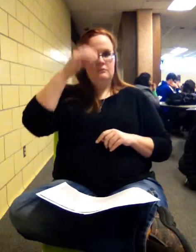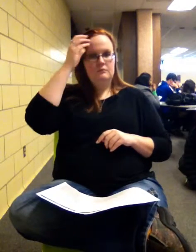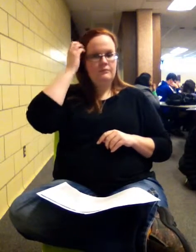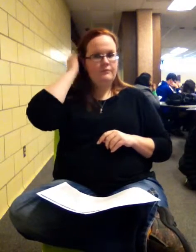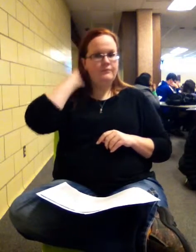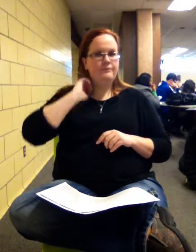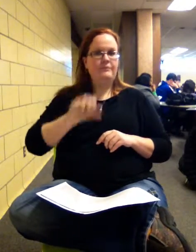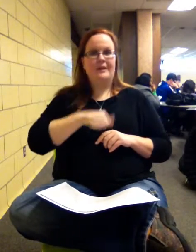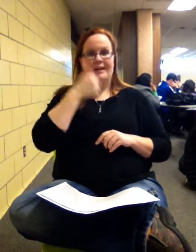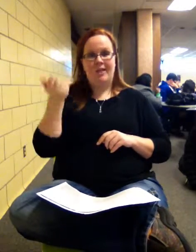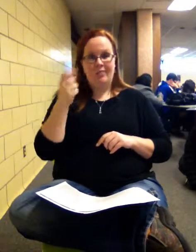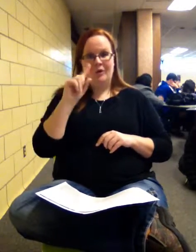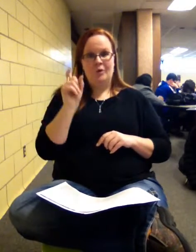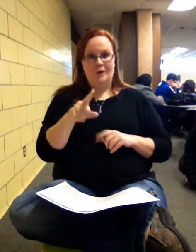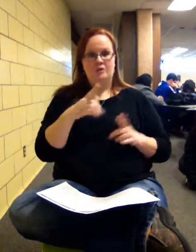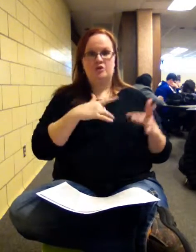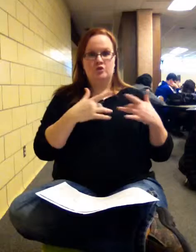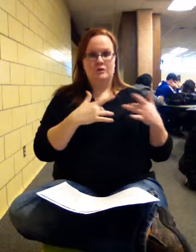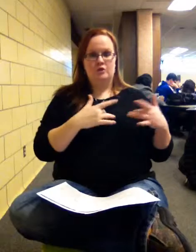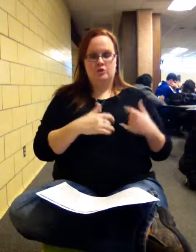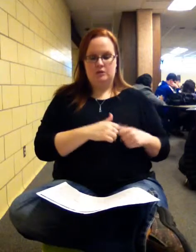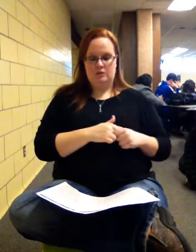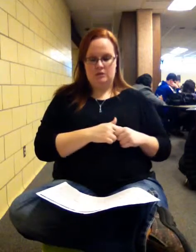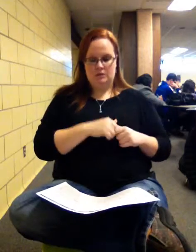Any other questions or concerns?